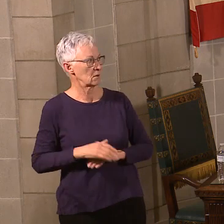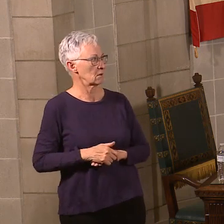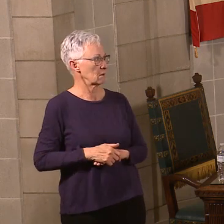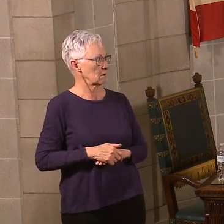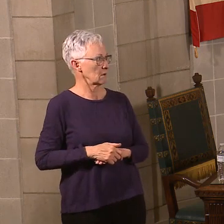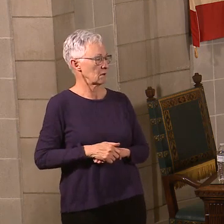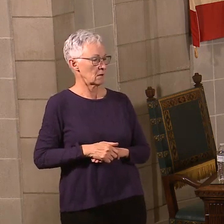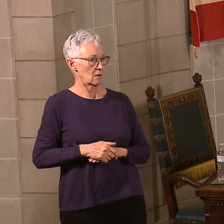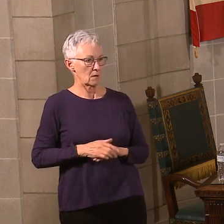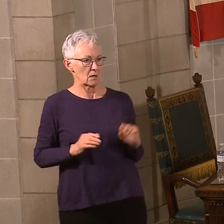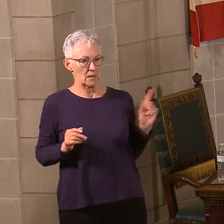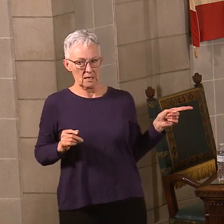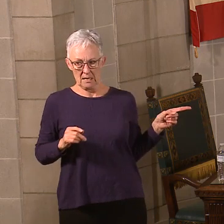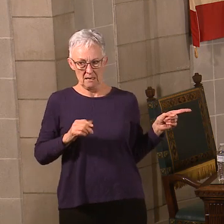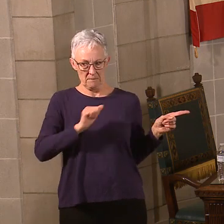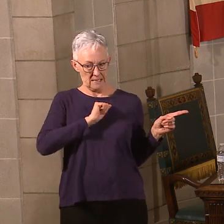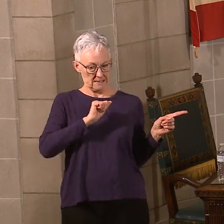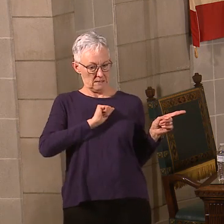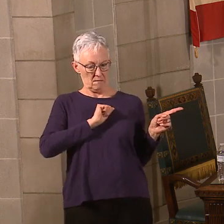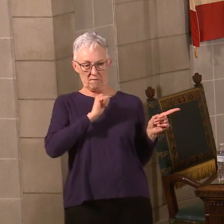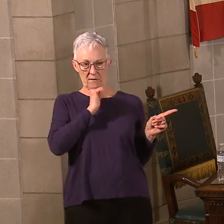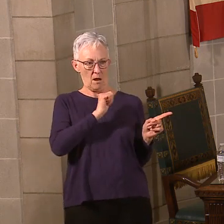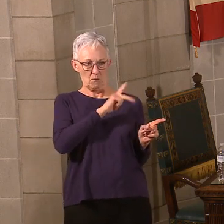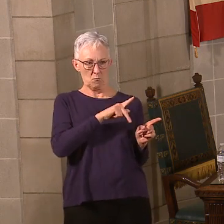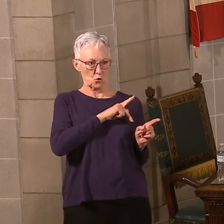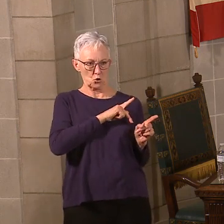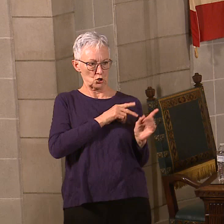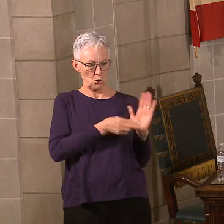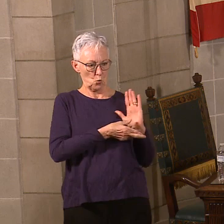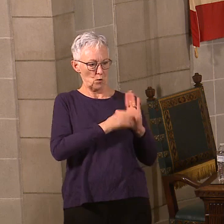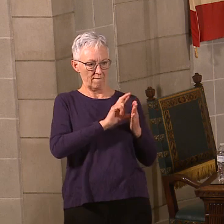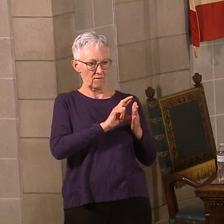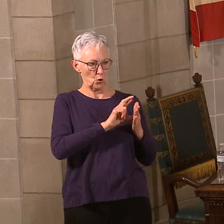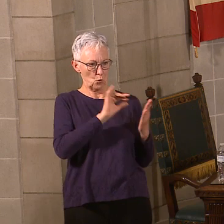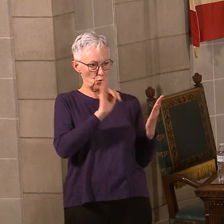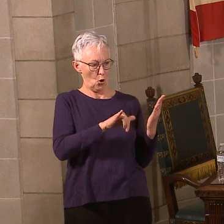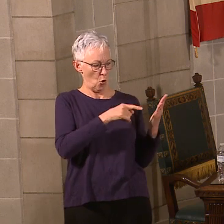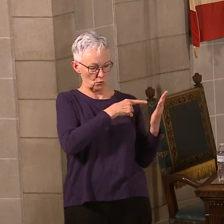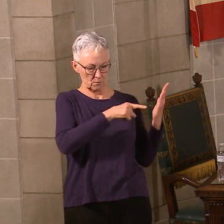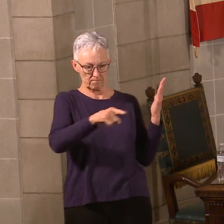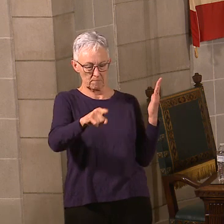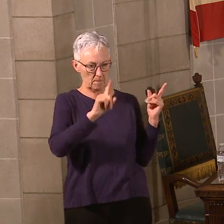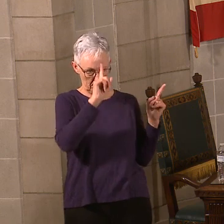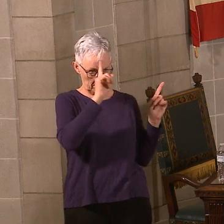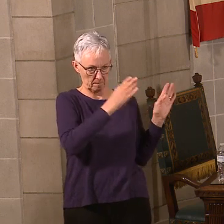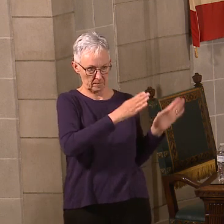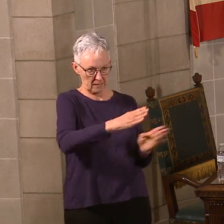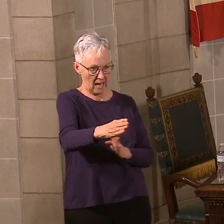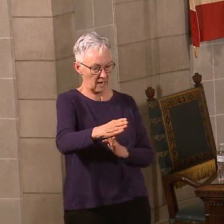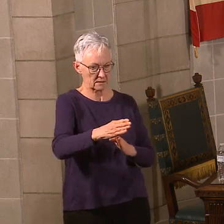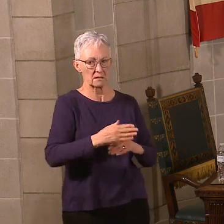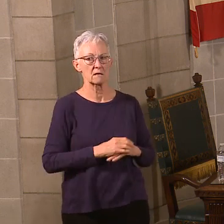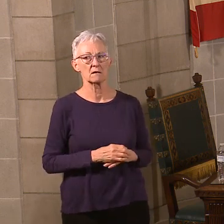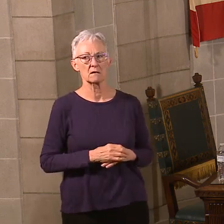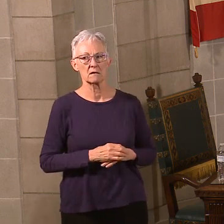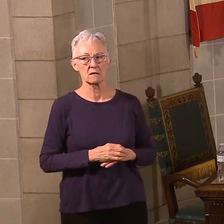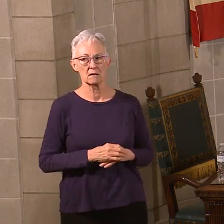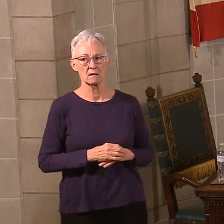and Danette Smith who are overseeing those areas to be able to manage those sort of things. And, they